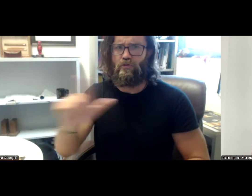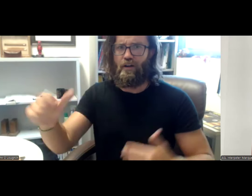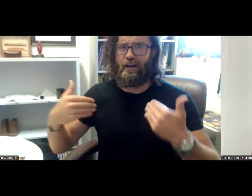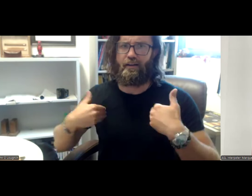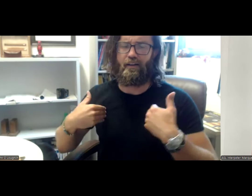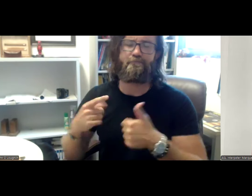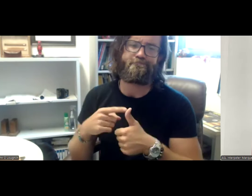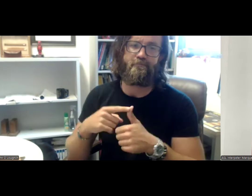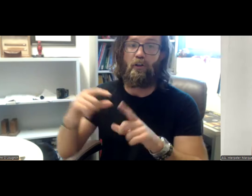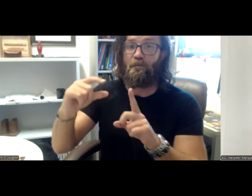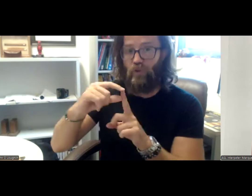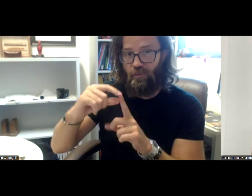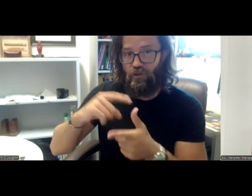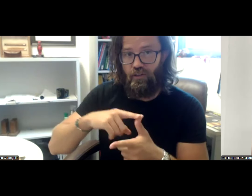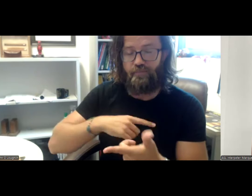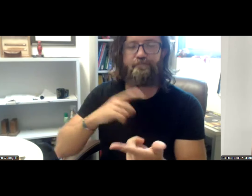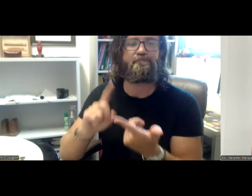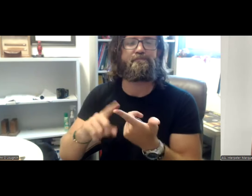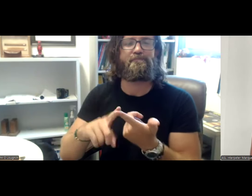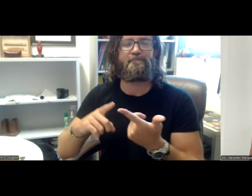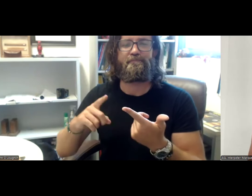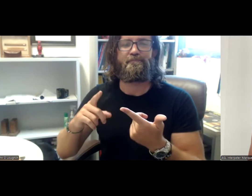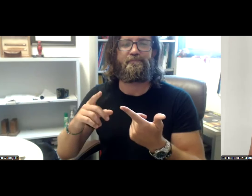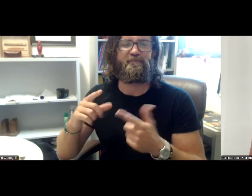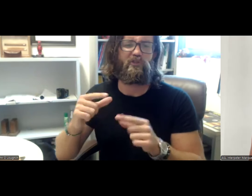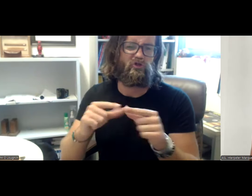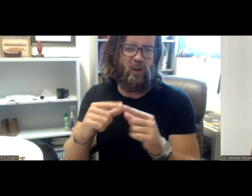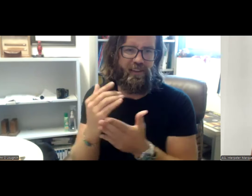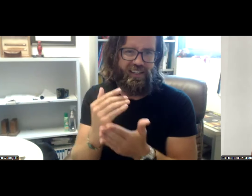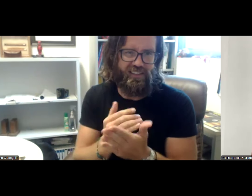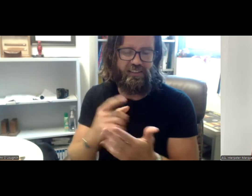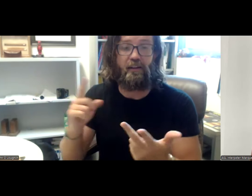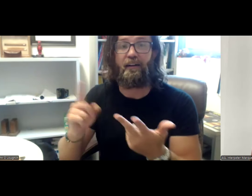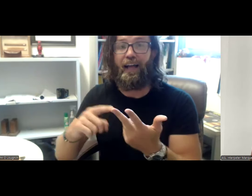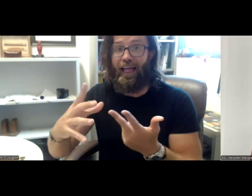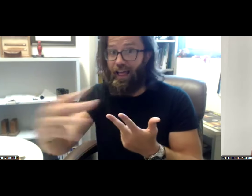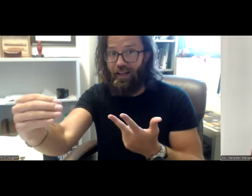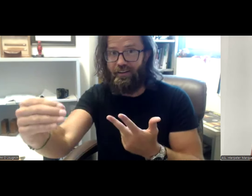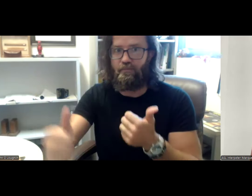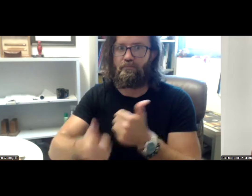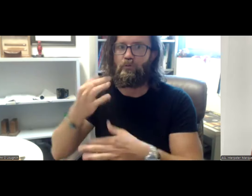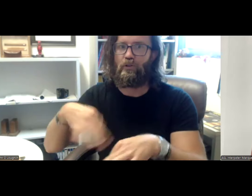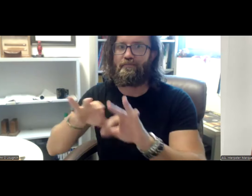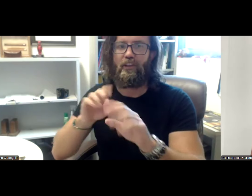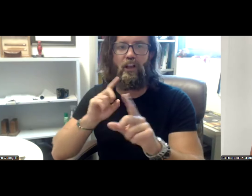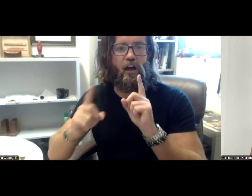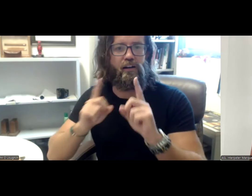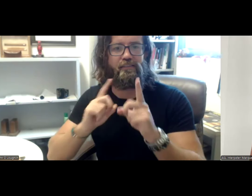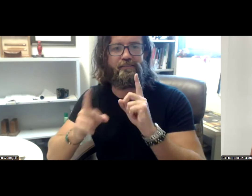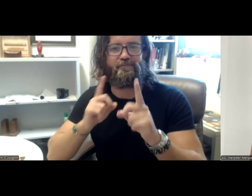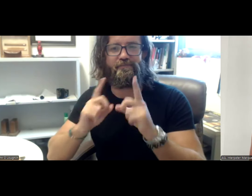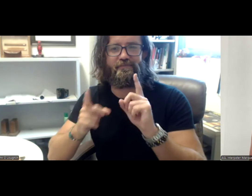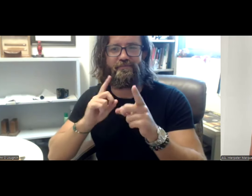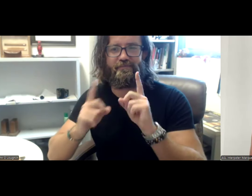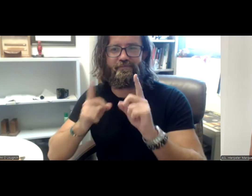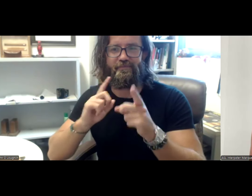see all the lecture videos and in the lecture videos, they'll have vocabulary, grammar lessons, as well